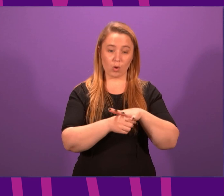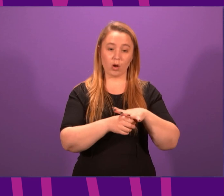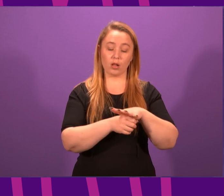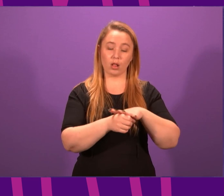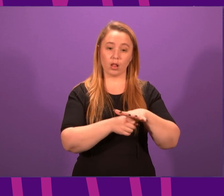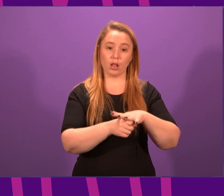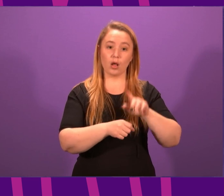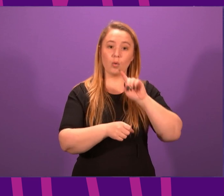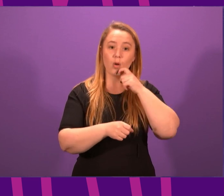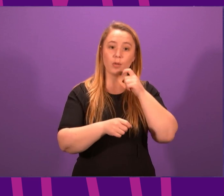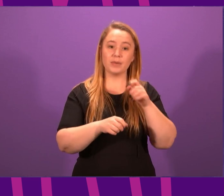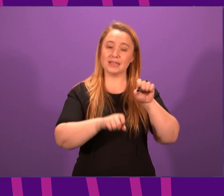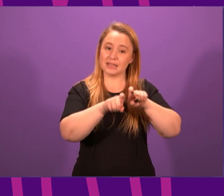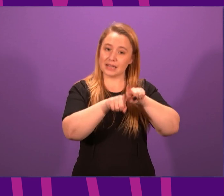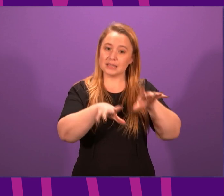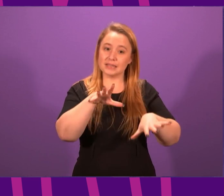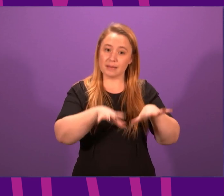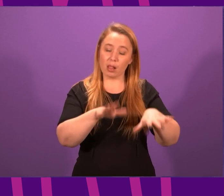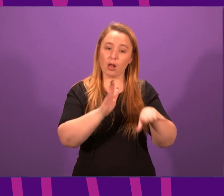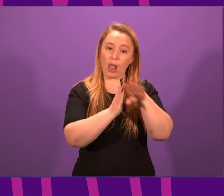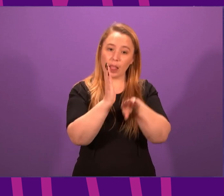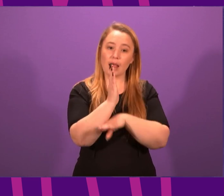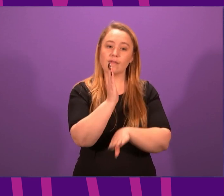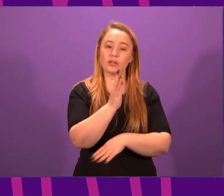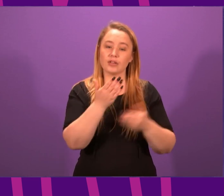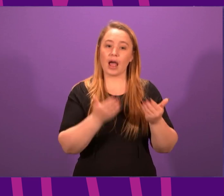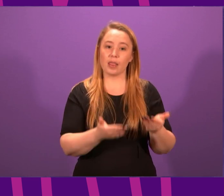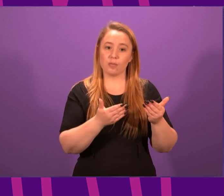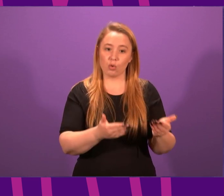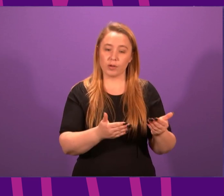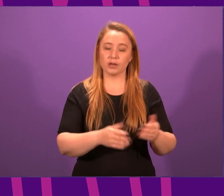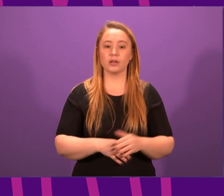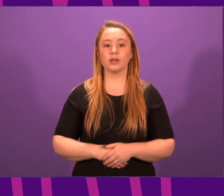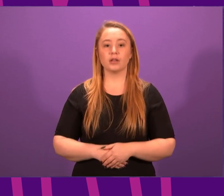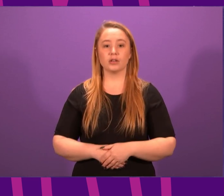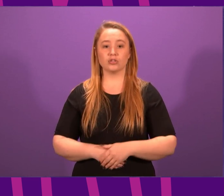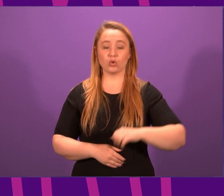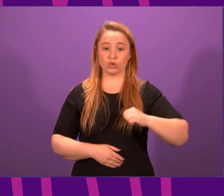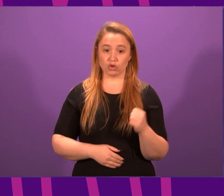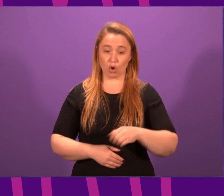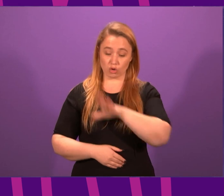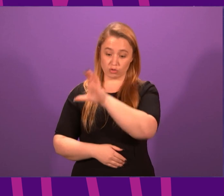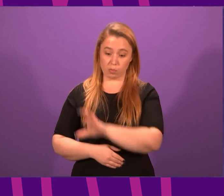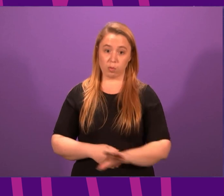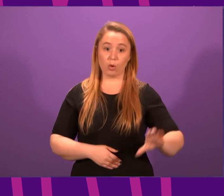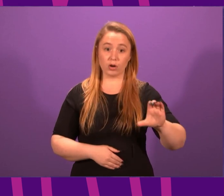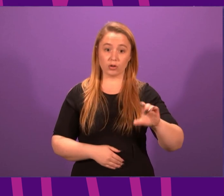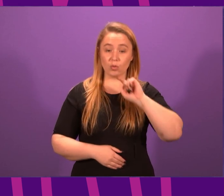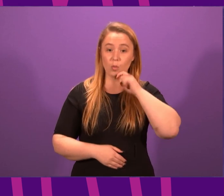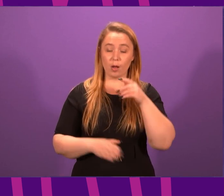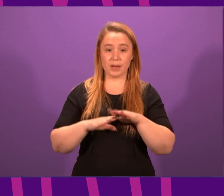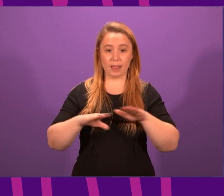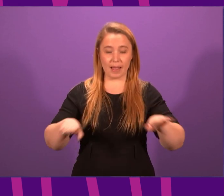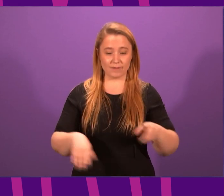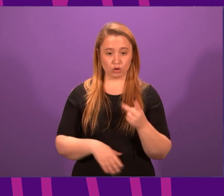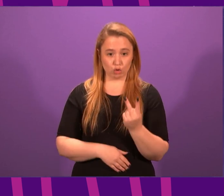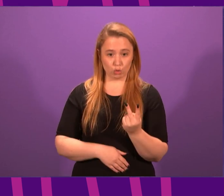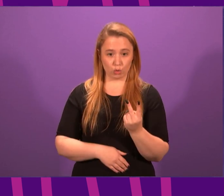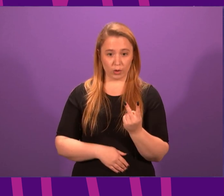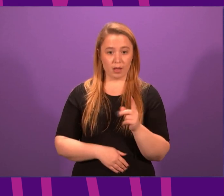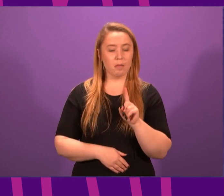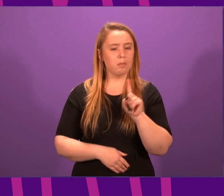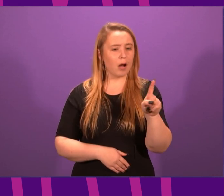of restriction than they're currently in. So, for example, in the Scottish borders, that means that they're being told this, they will be in level two. However, if you look